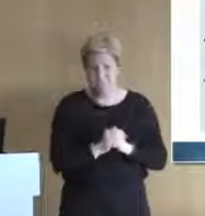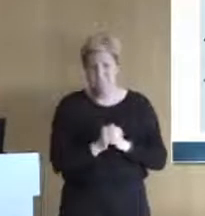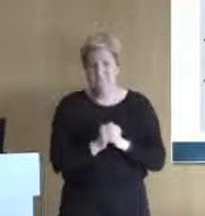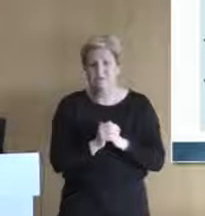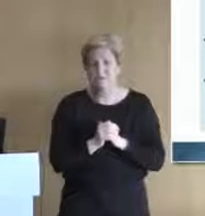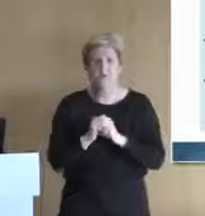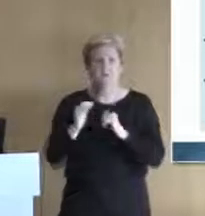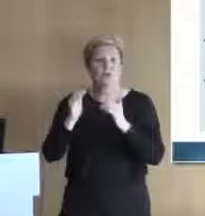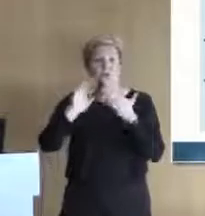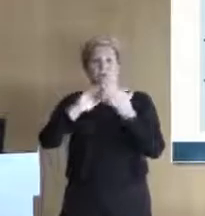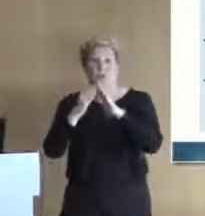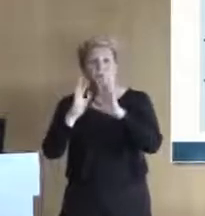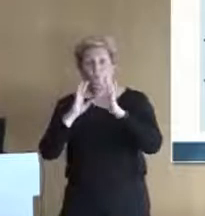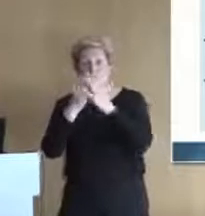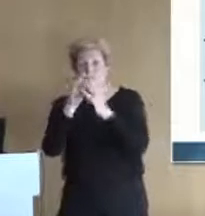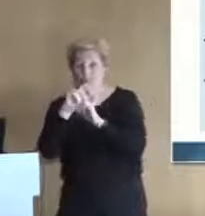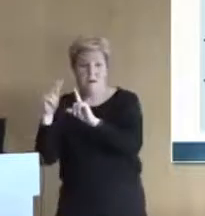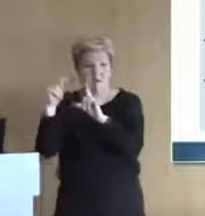it's electronic.